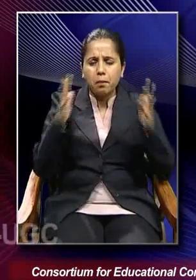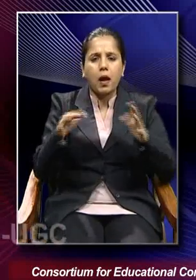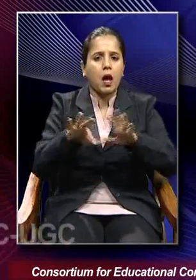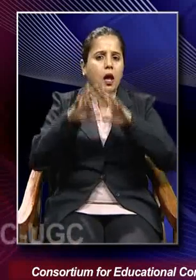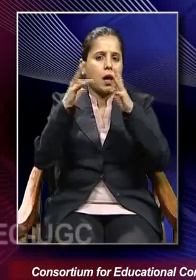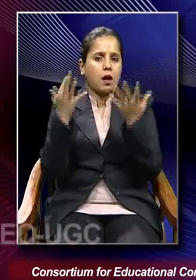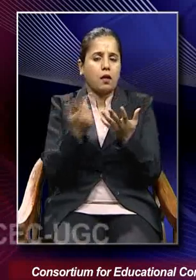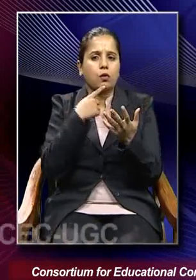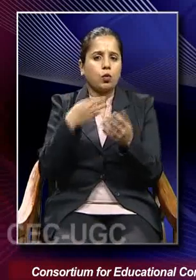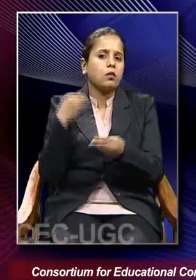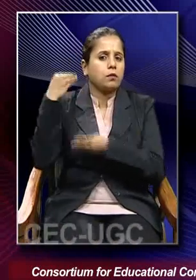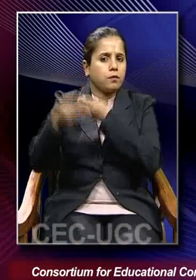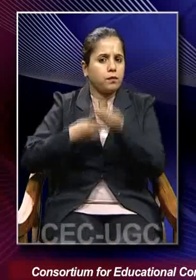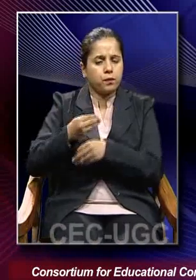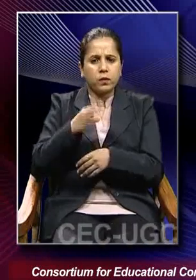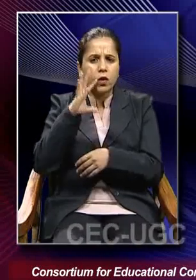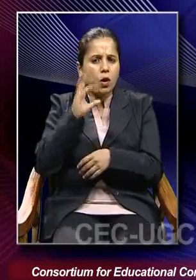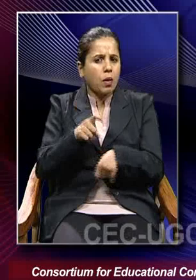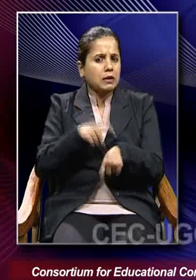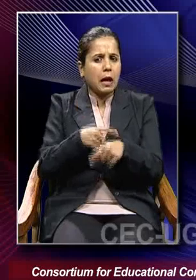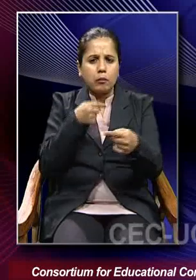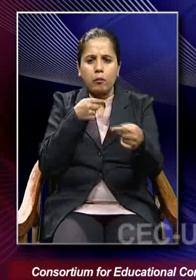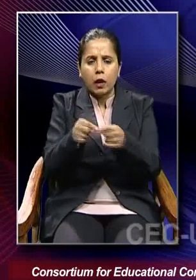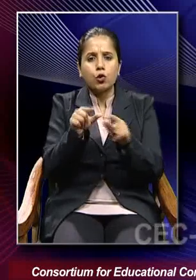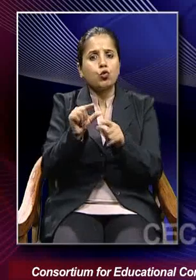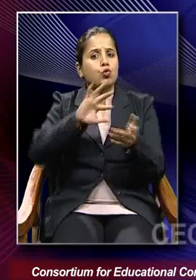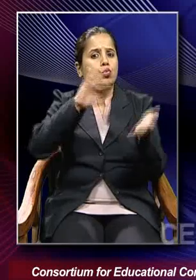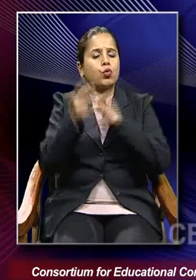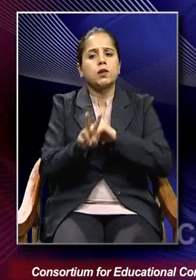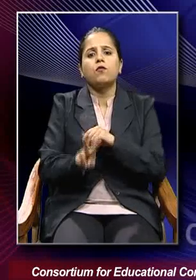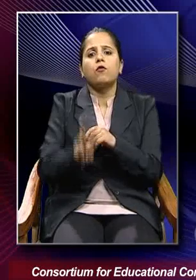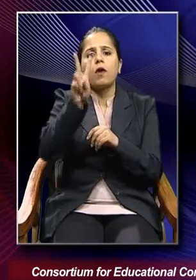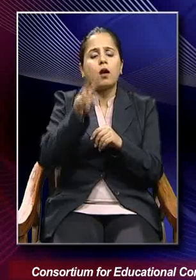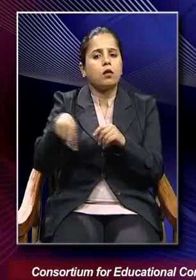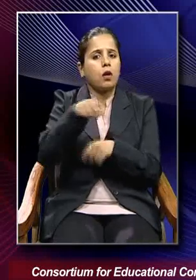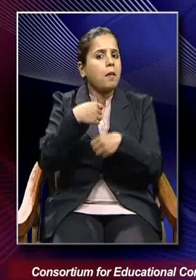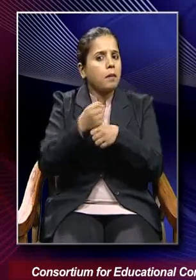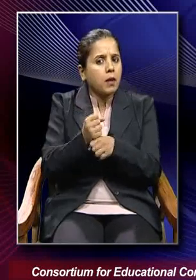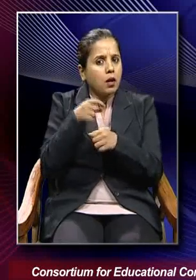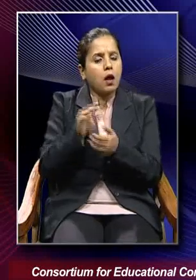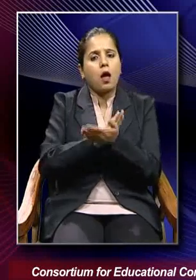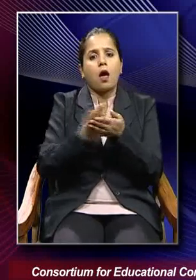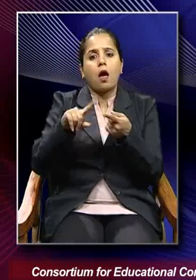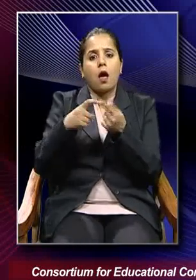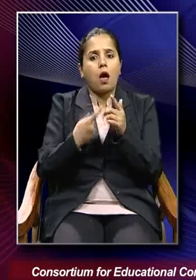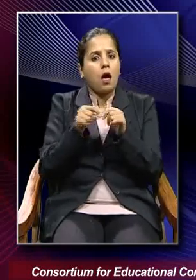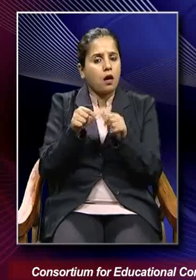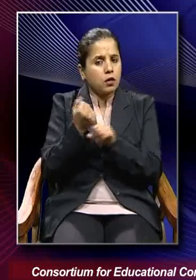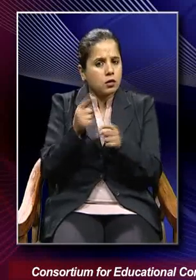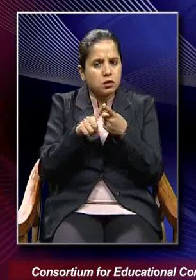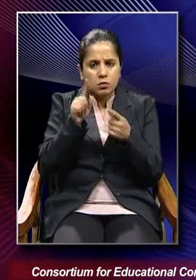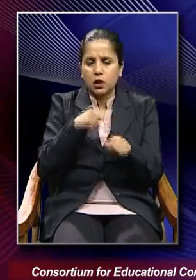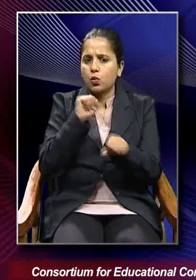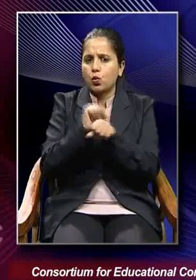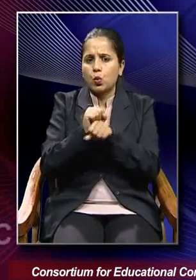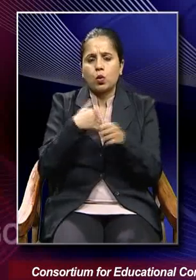heritage, about the important, timeless, universal value our heritage carries, the need to work